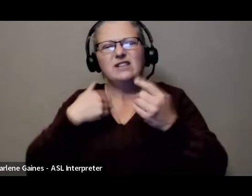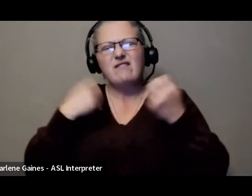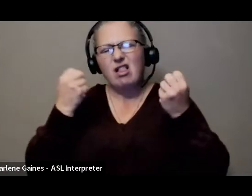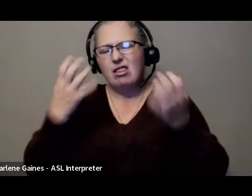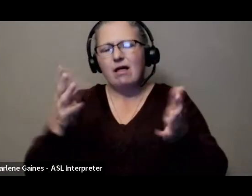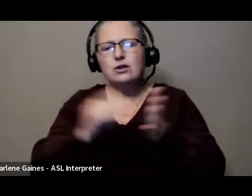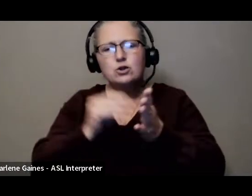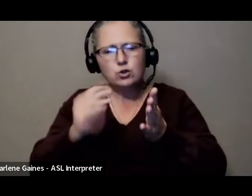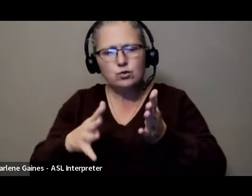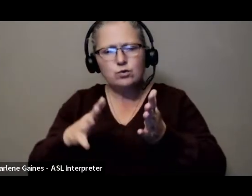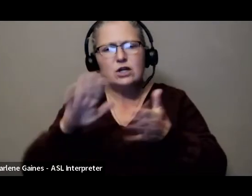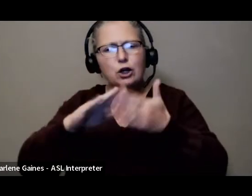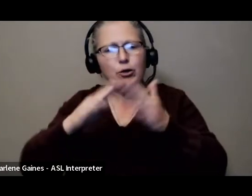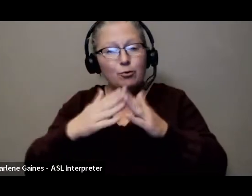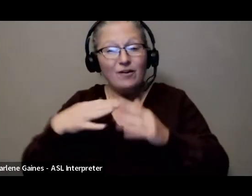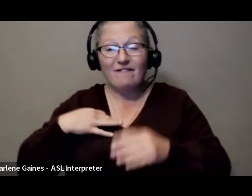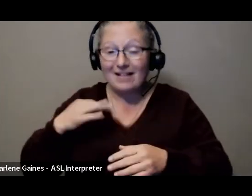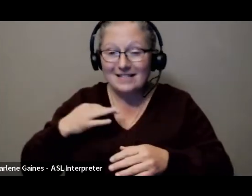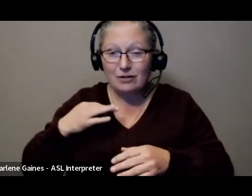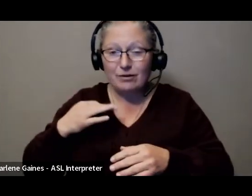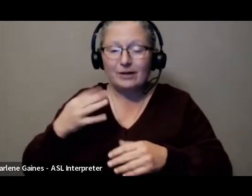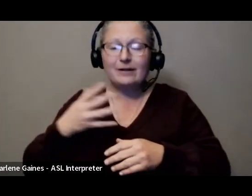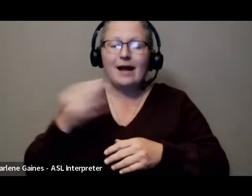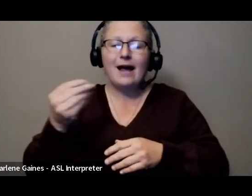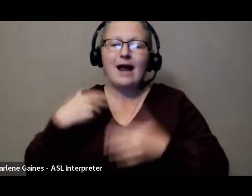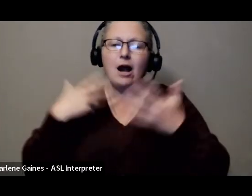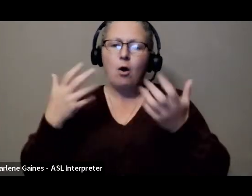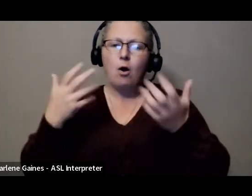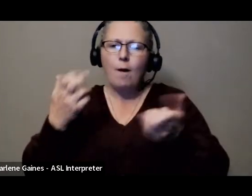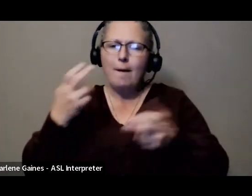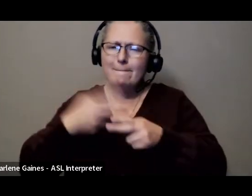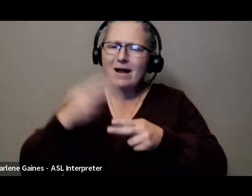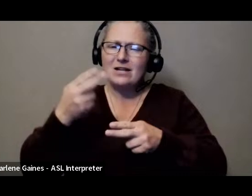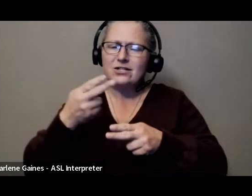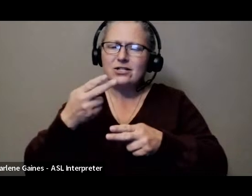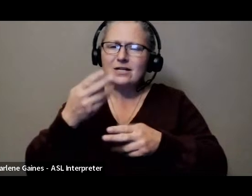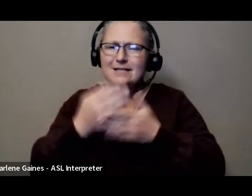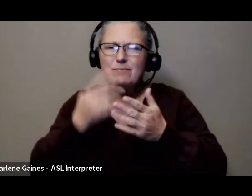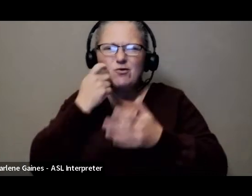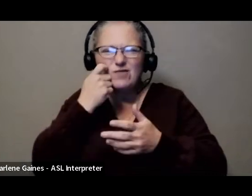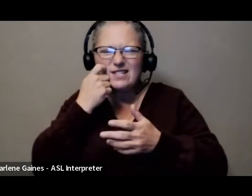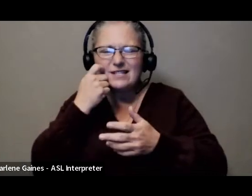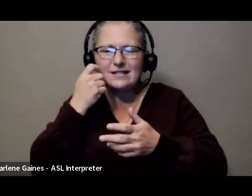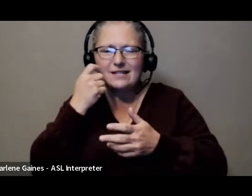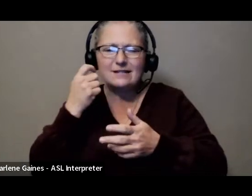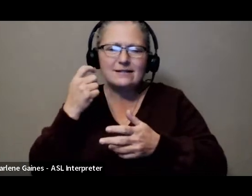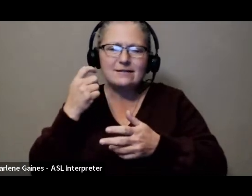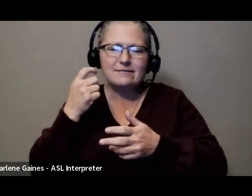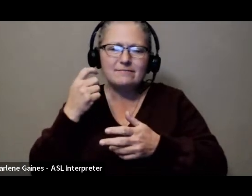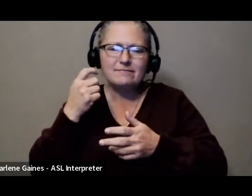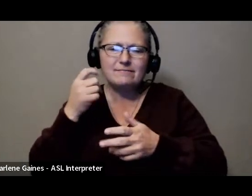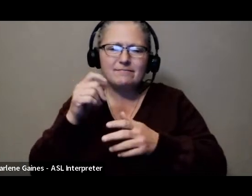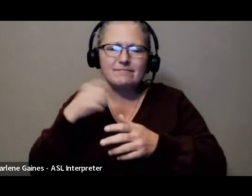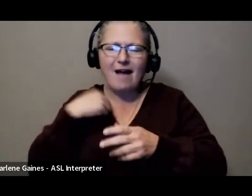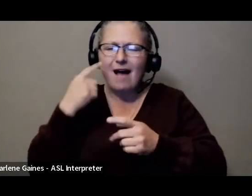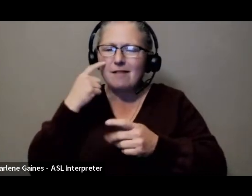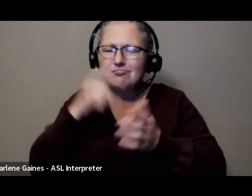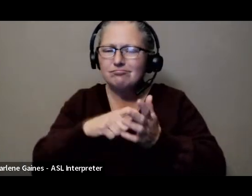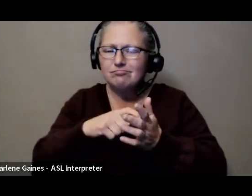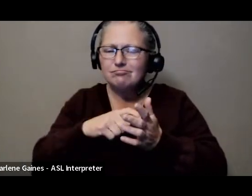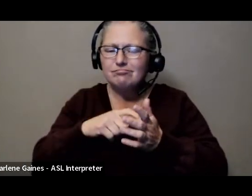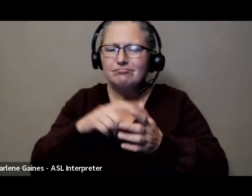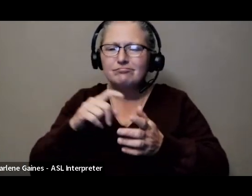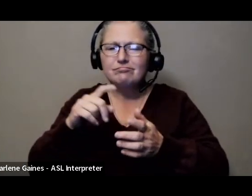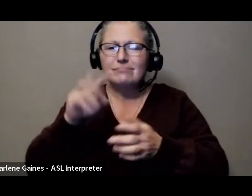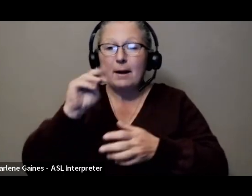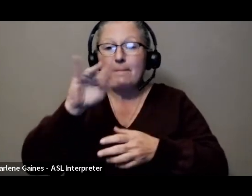students in the community volunteering. And I wanted to just mention a couple of the recent areas that I've seen that at. It